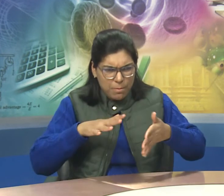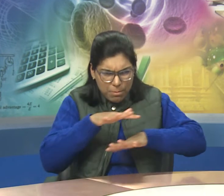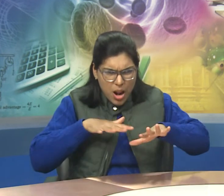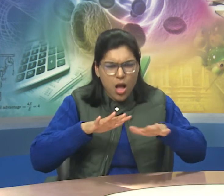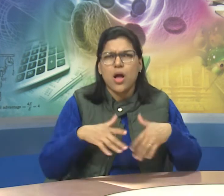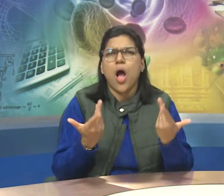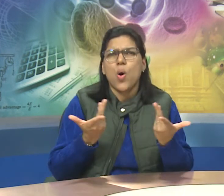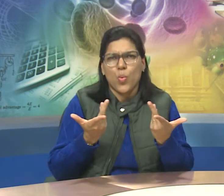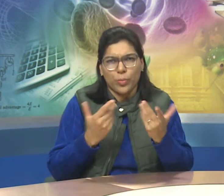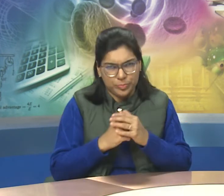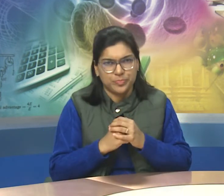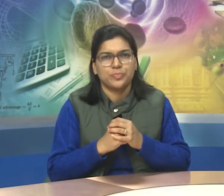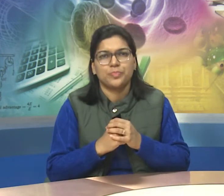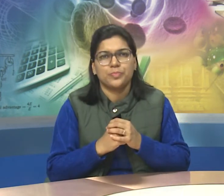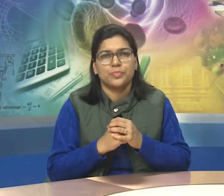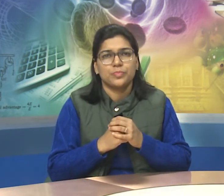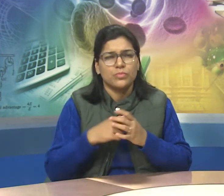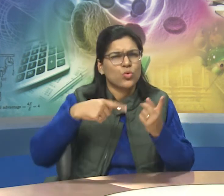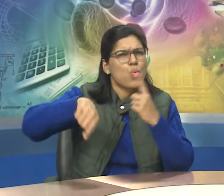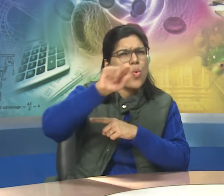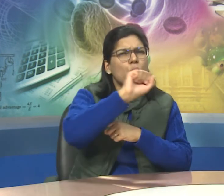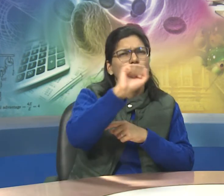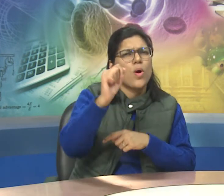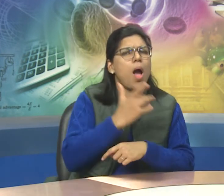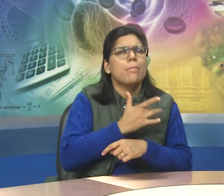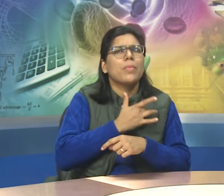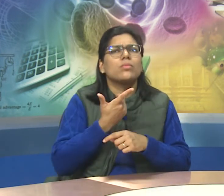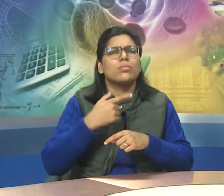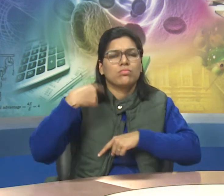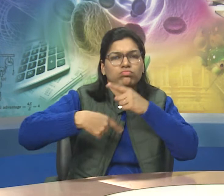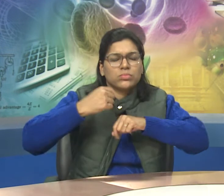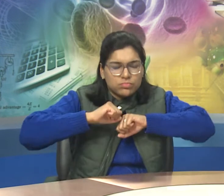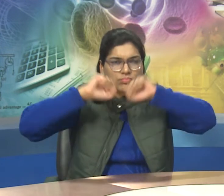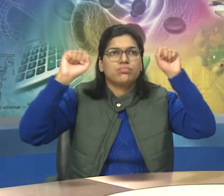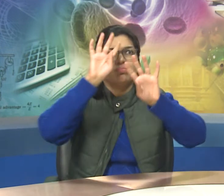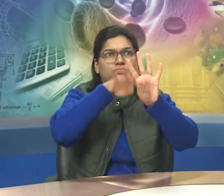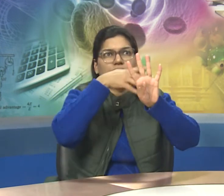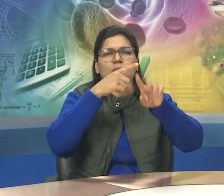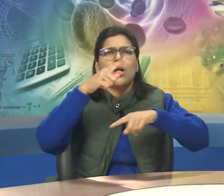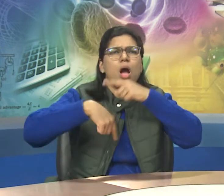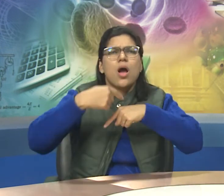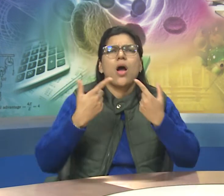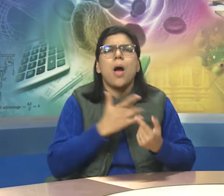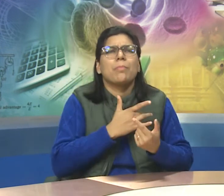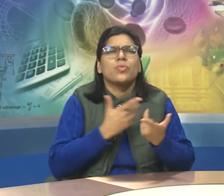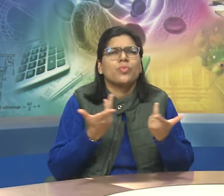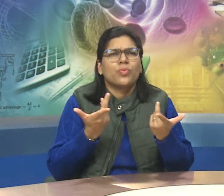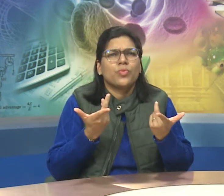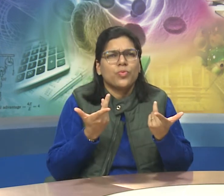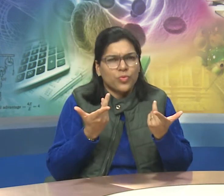And how ones do it? Get into the habit